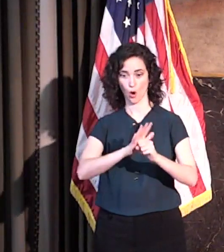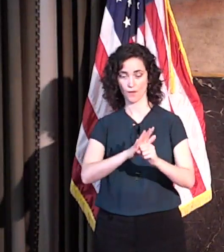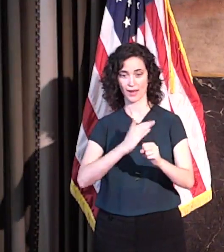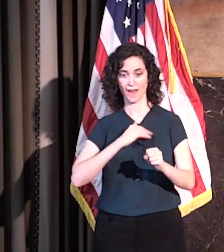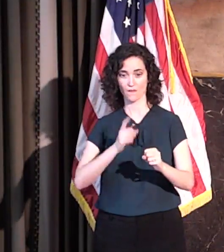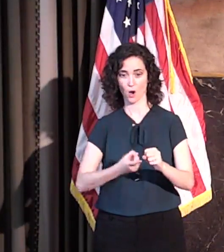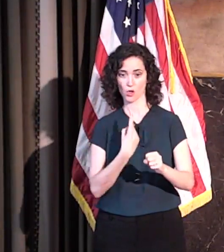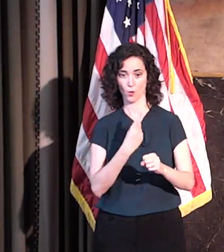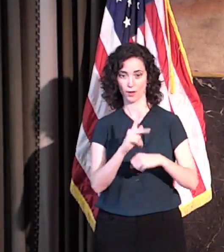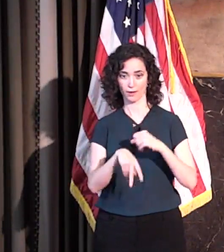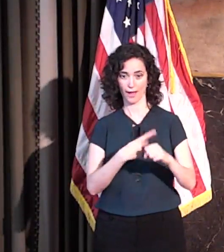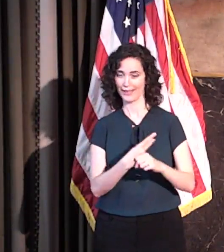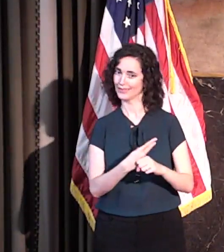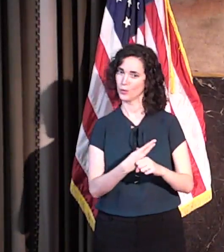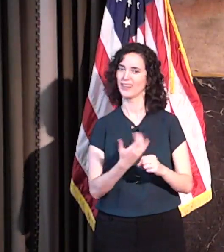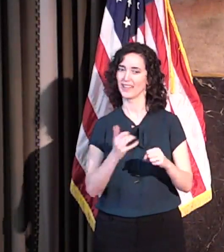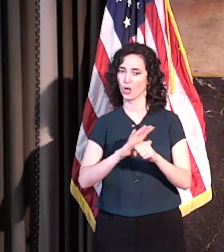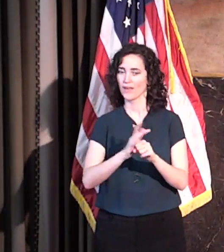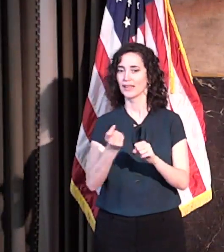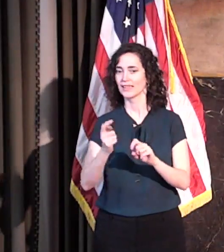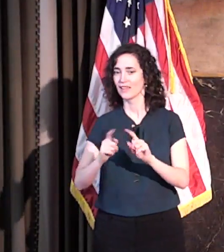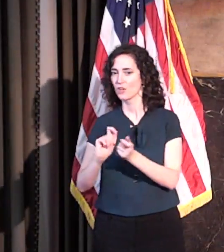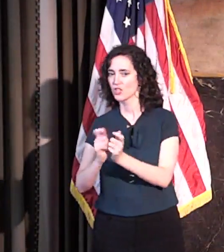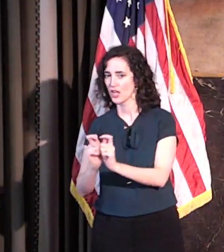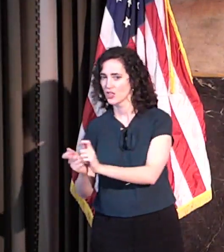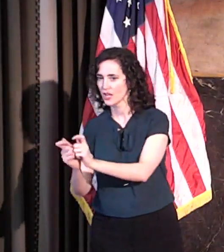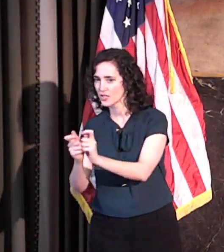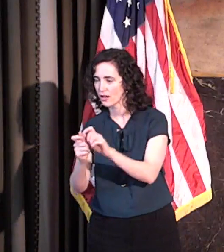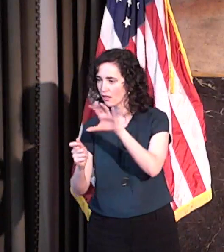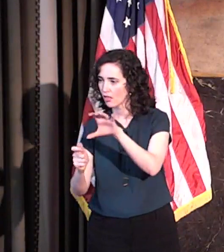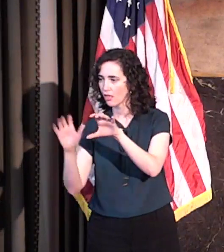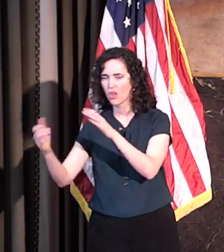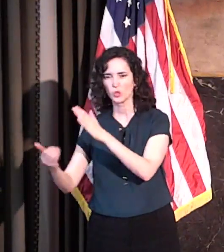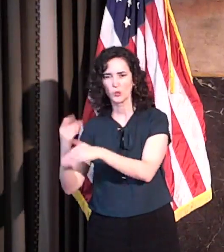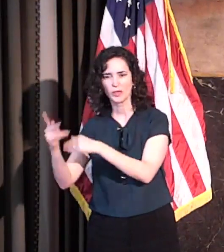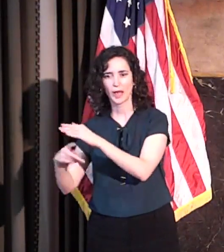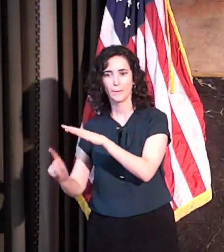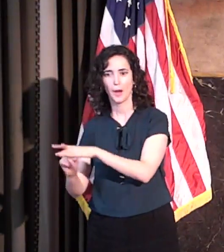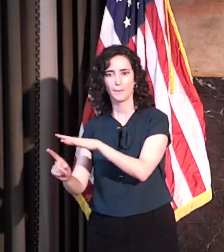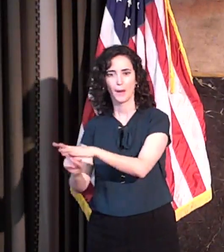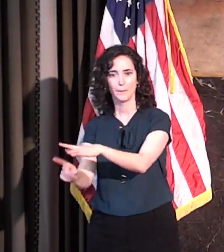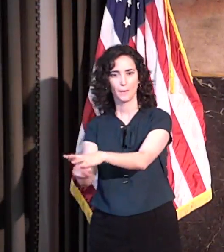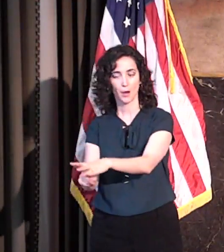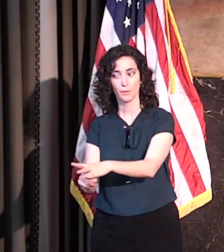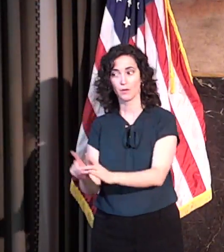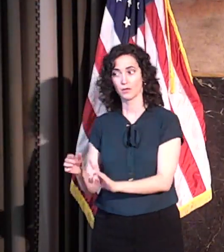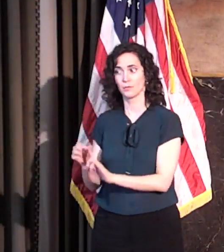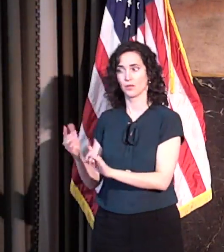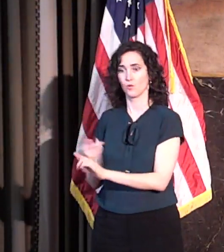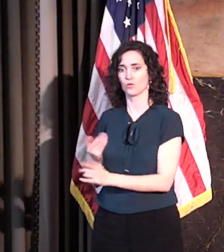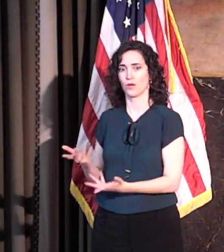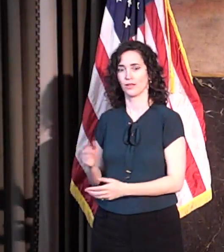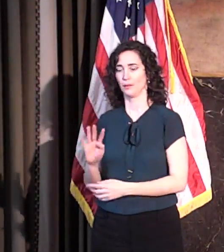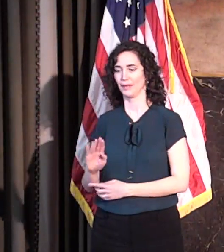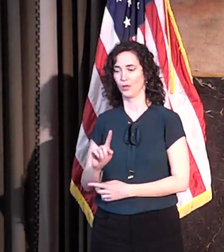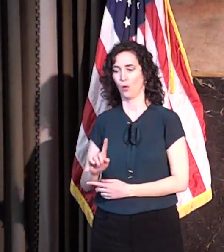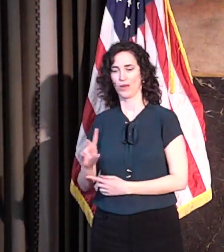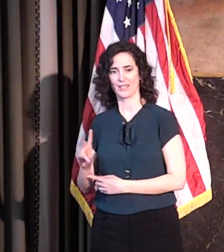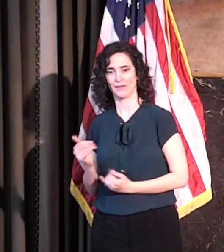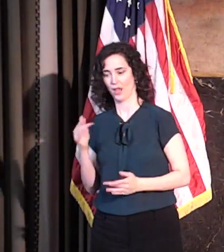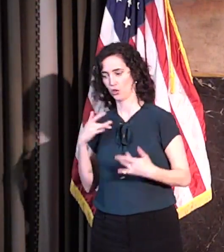mentioned. And right now, particularly the B117 or the UK variant. So again, with the caveat that we just don't